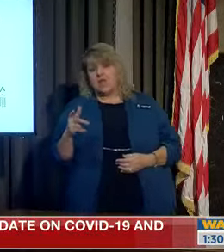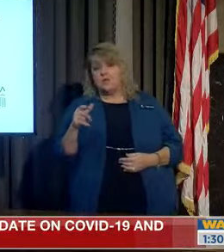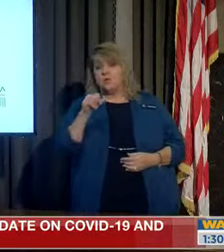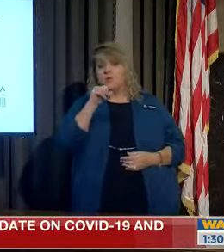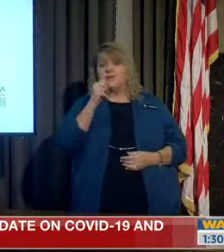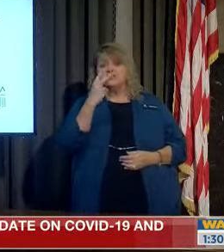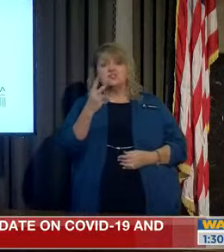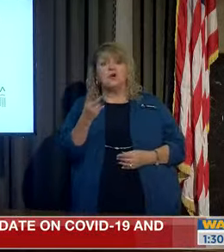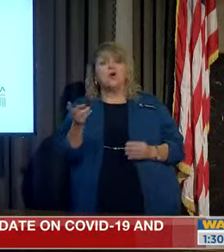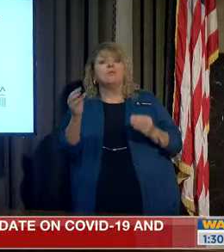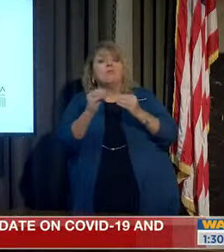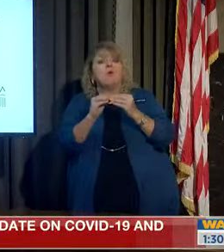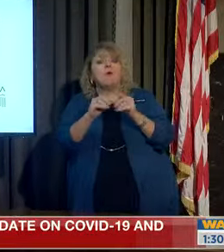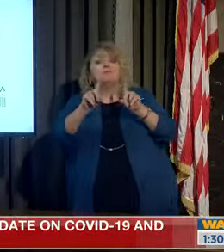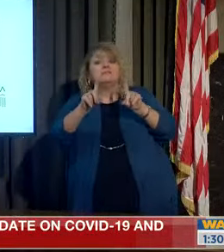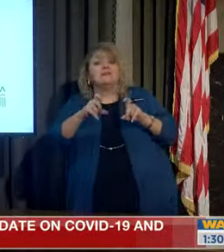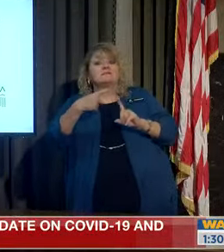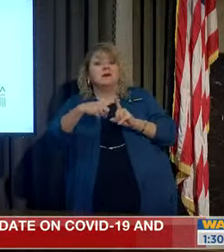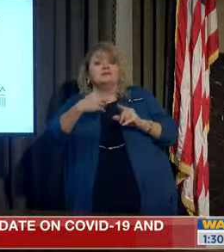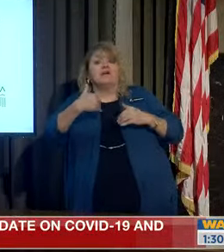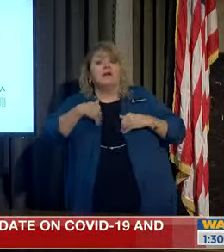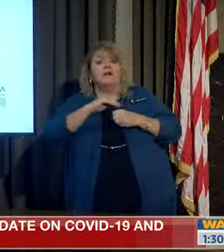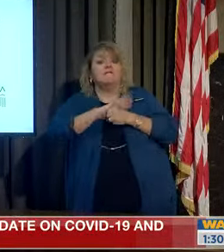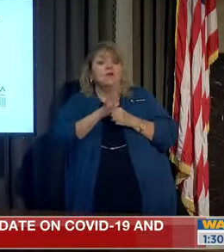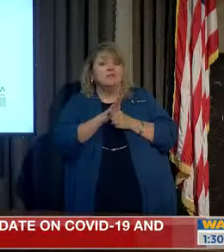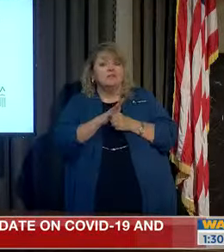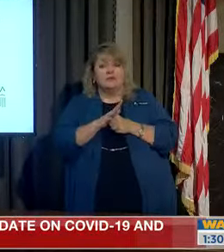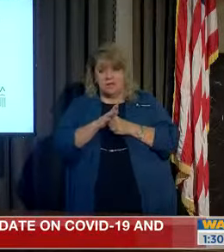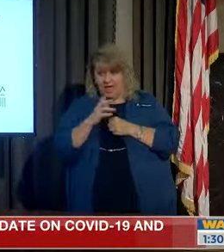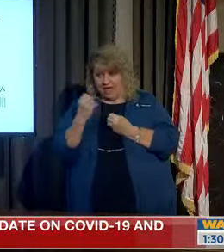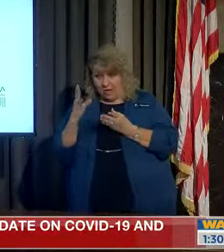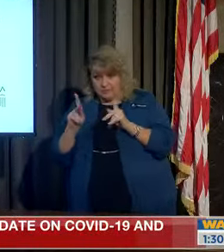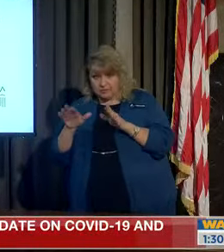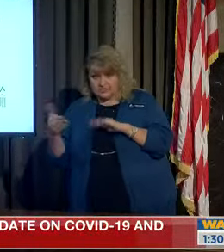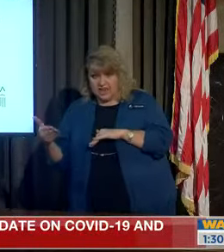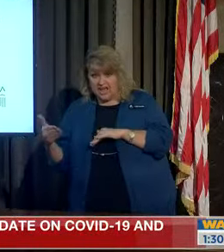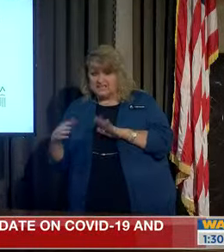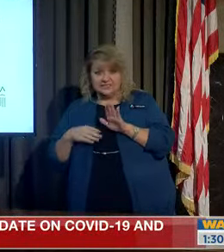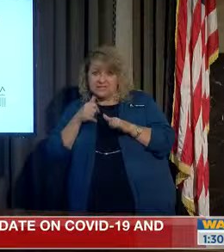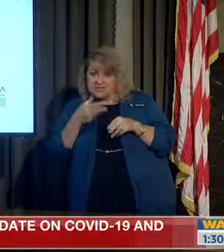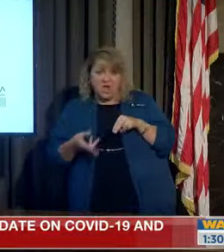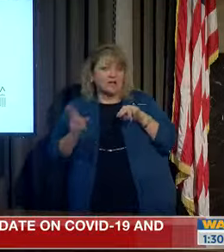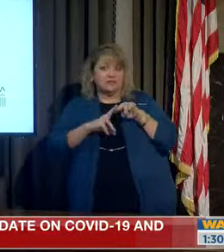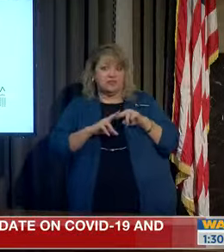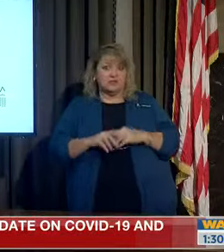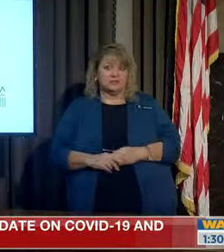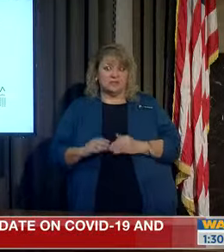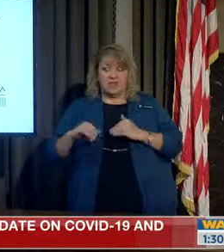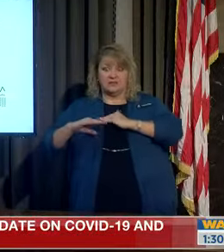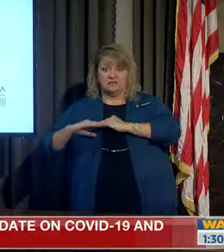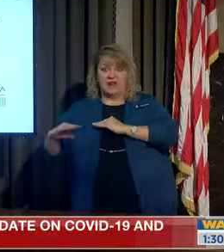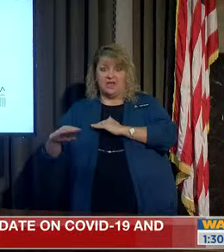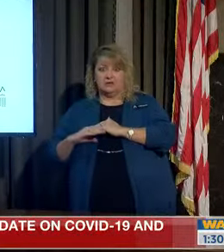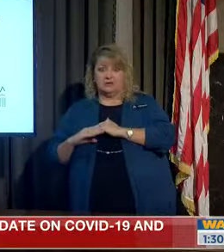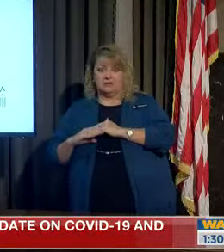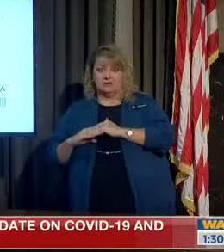deaths. And you see that orange line, which is deaths amongst nursing home residents, being relatively flat despite